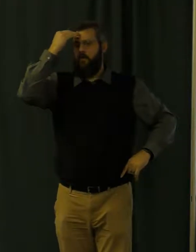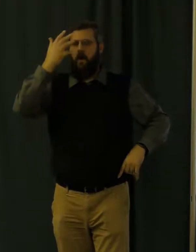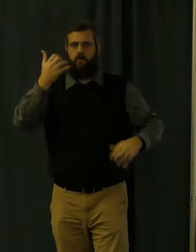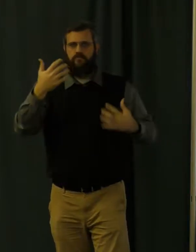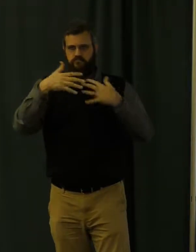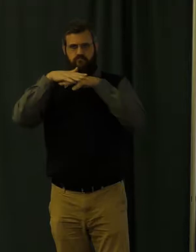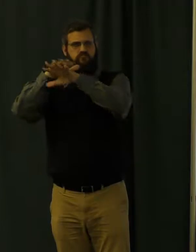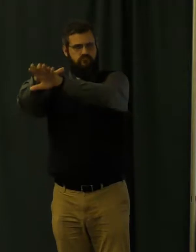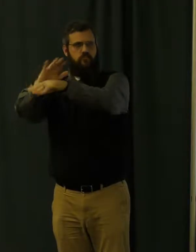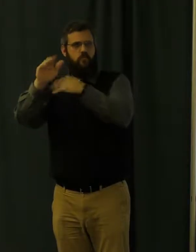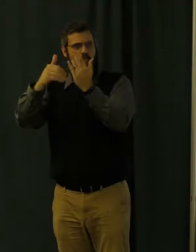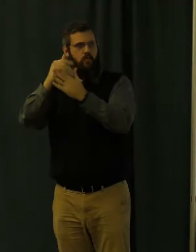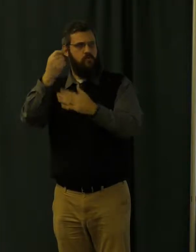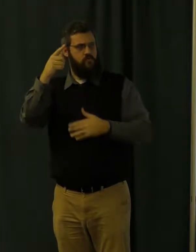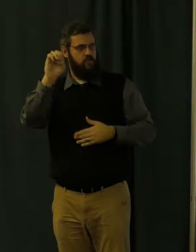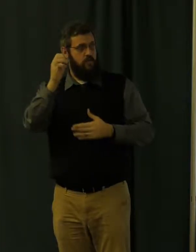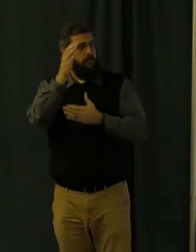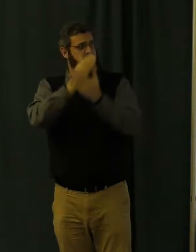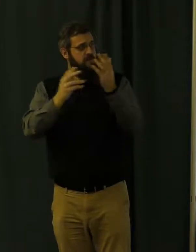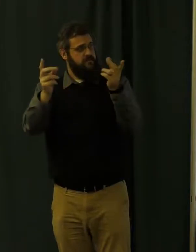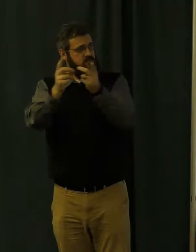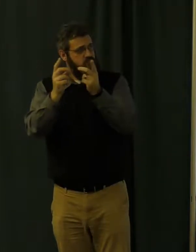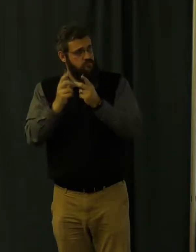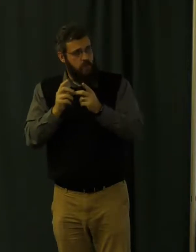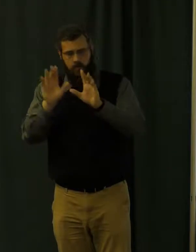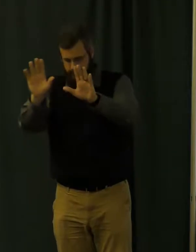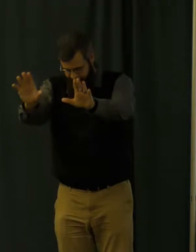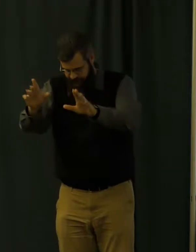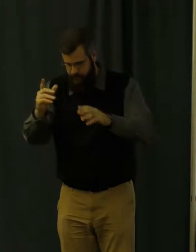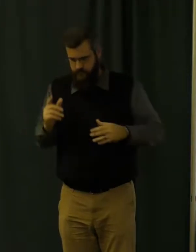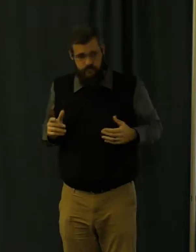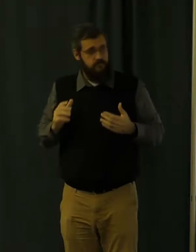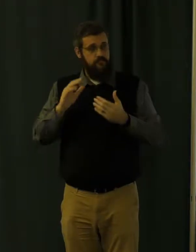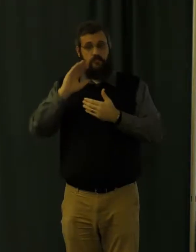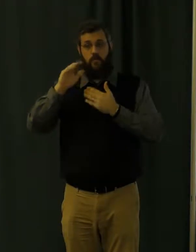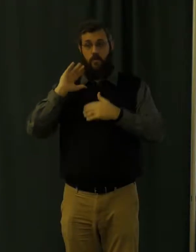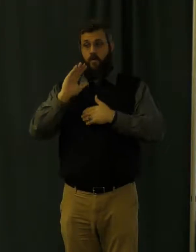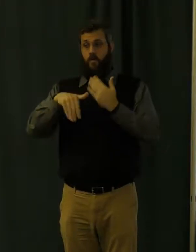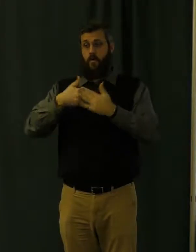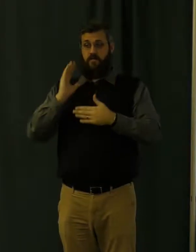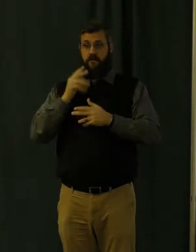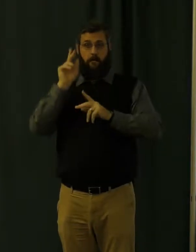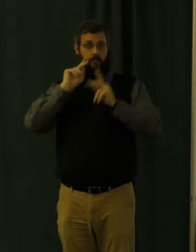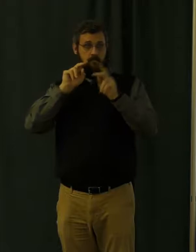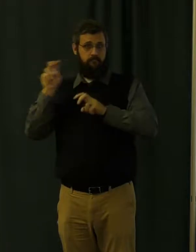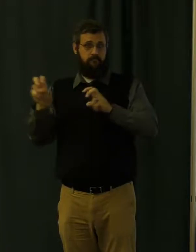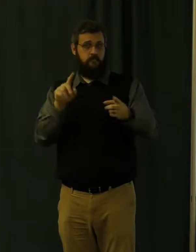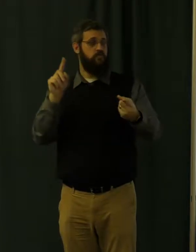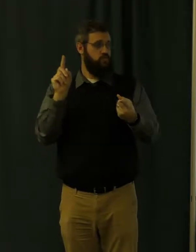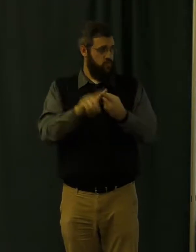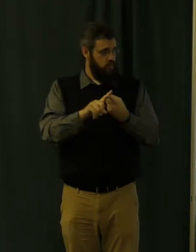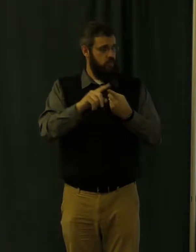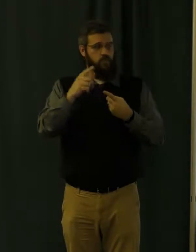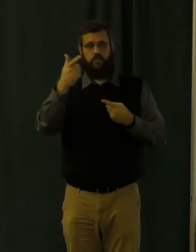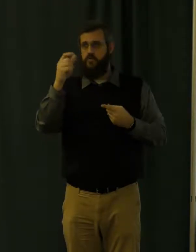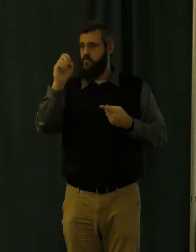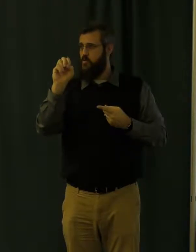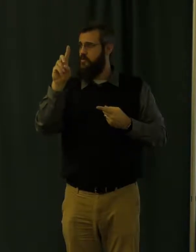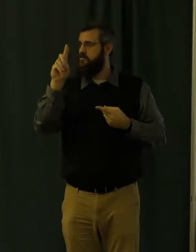want to start. But like some districts have, so when we moved all of our users to Google Drive for storage and we uploaded all their